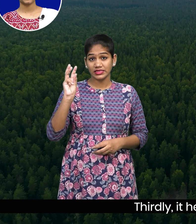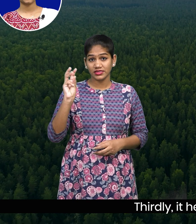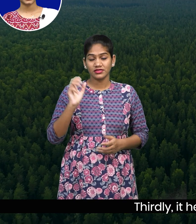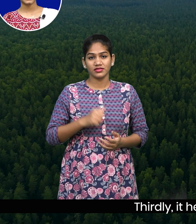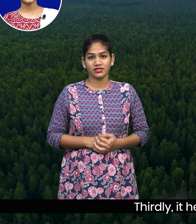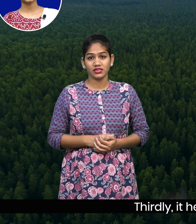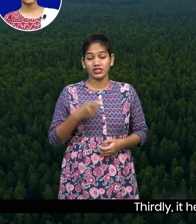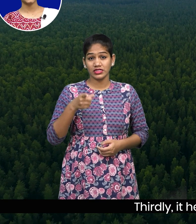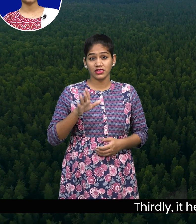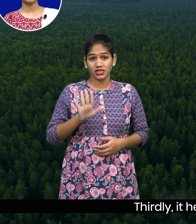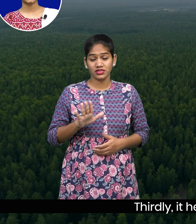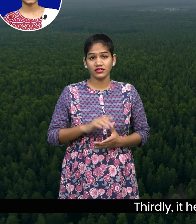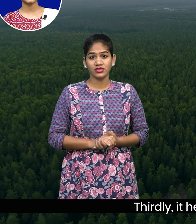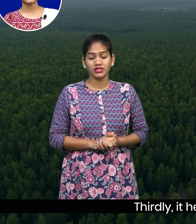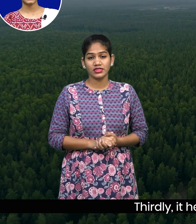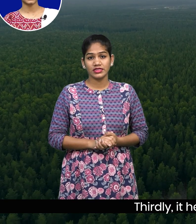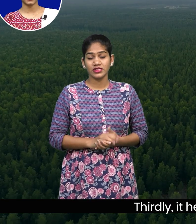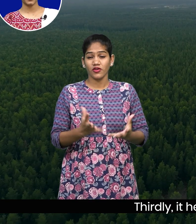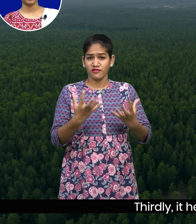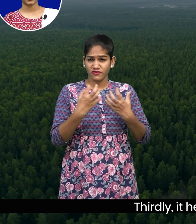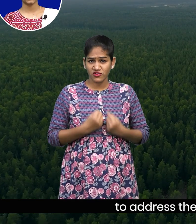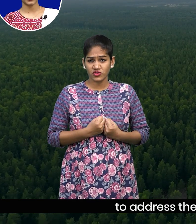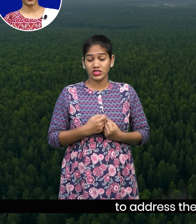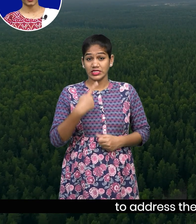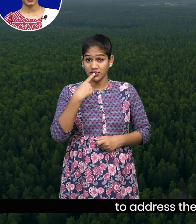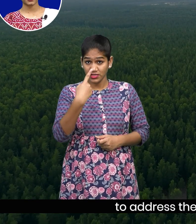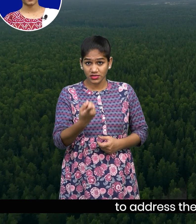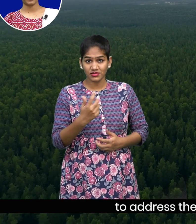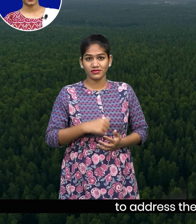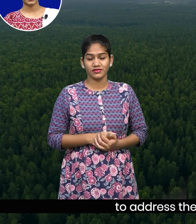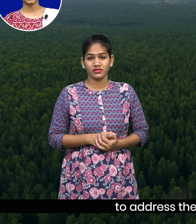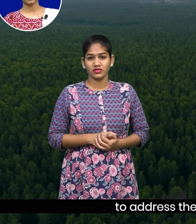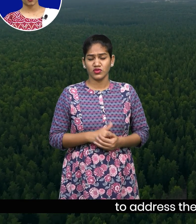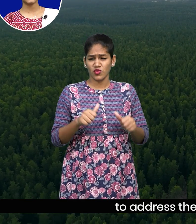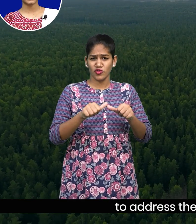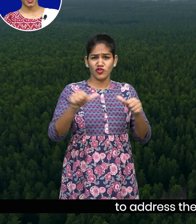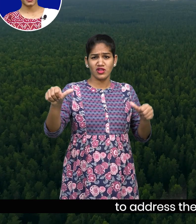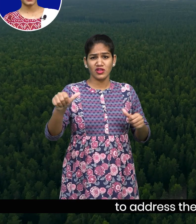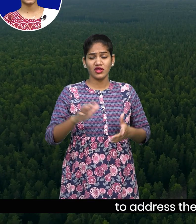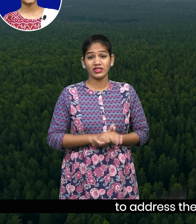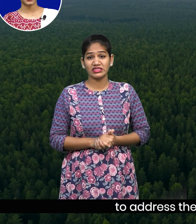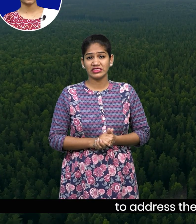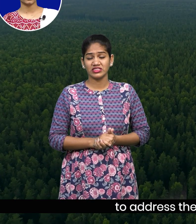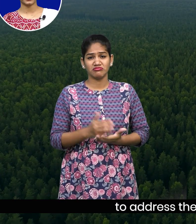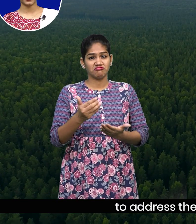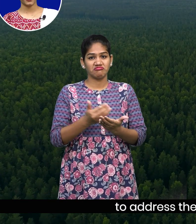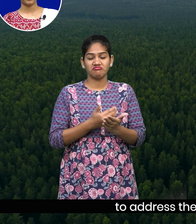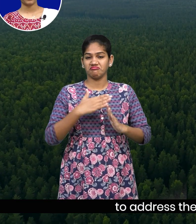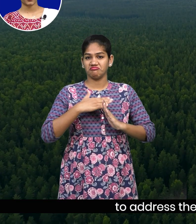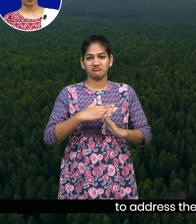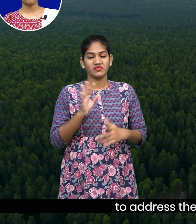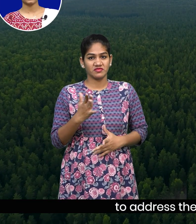Thirdly, it has become necessary to address the long-standing